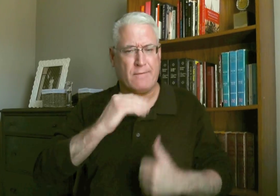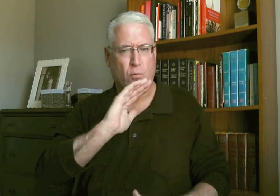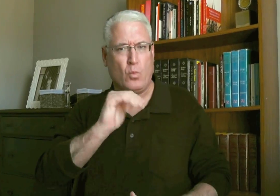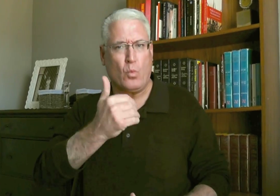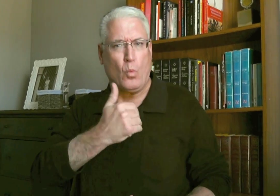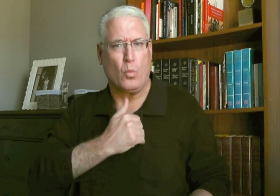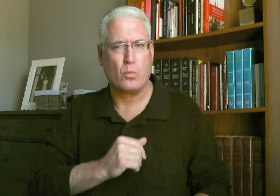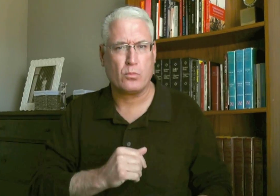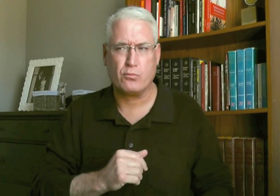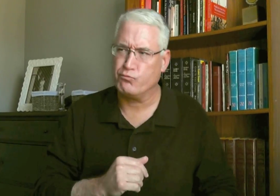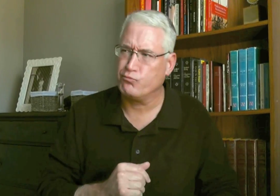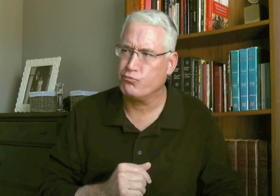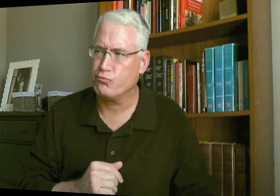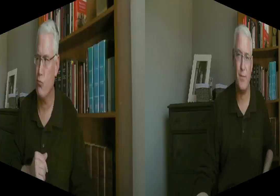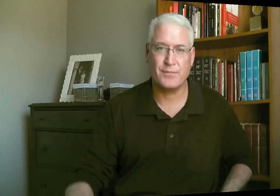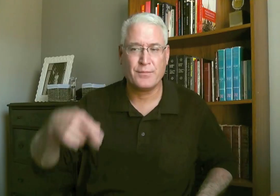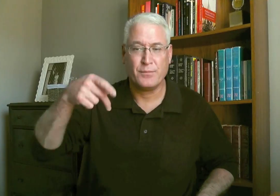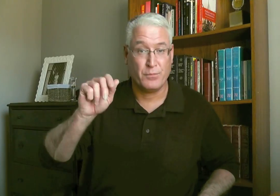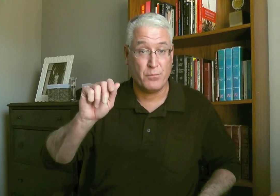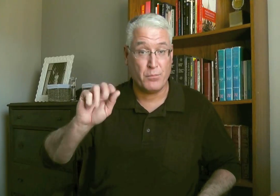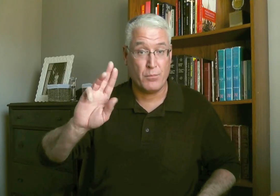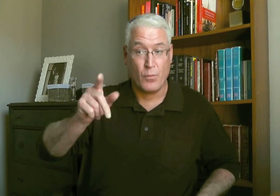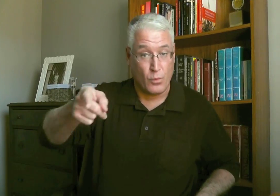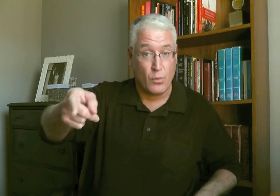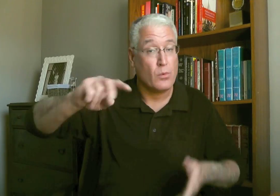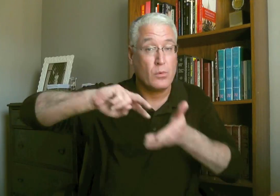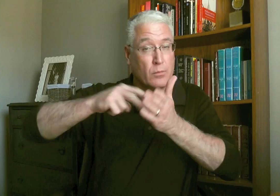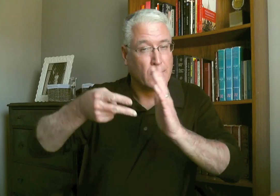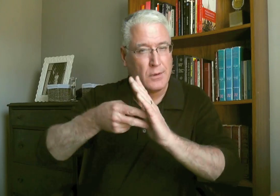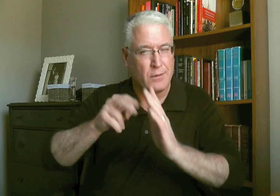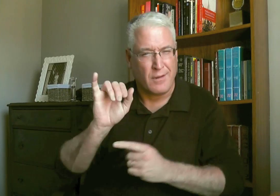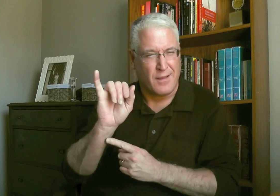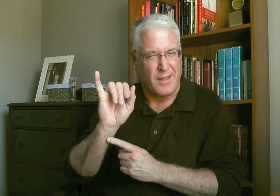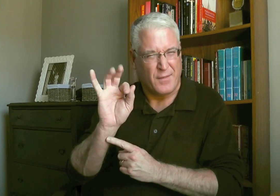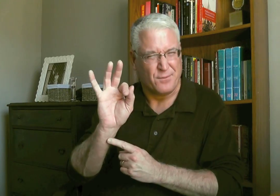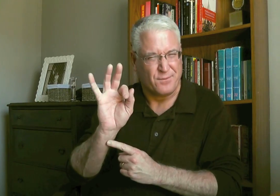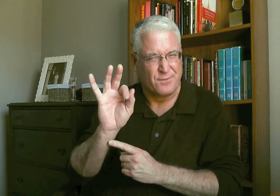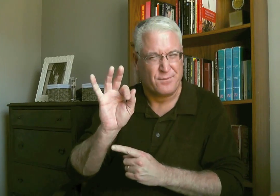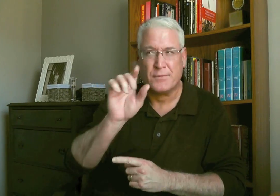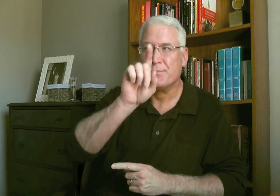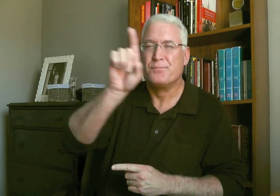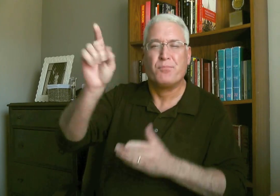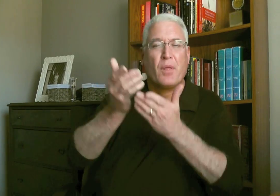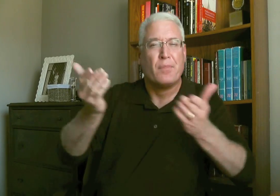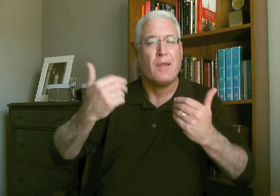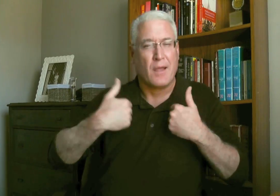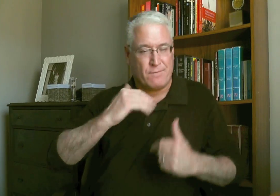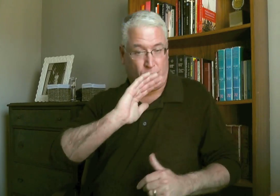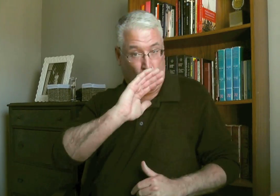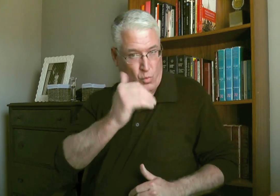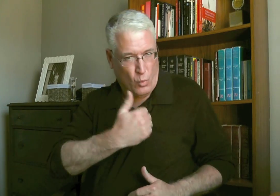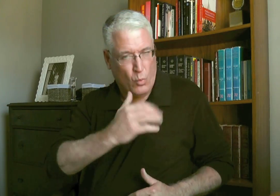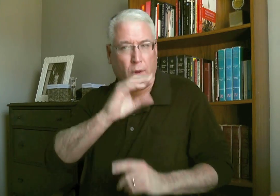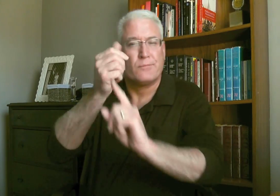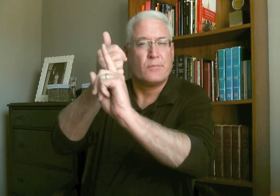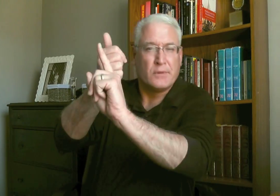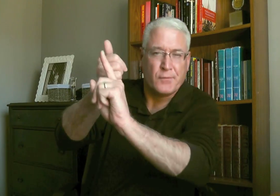creation has no soul. Paul meant if these things had